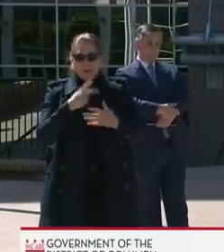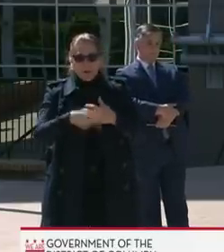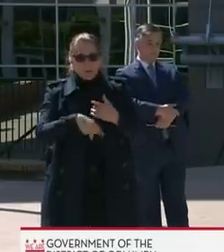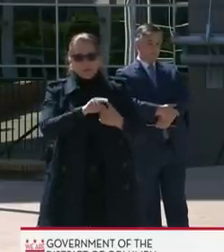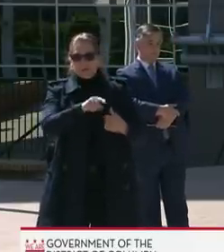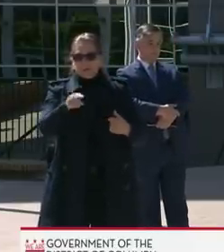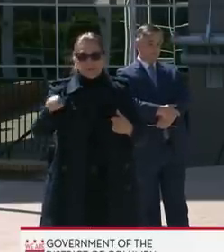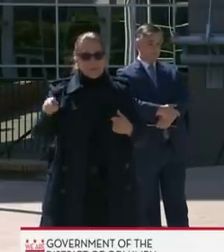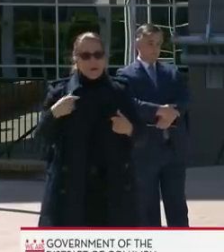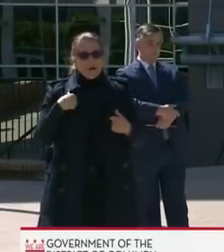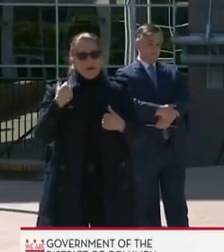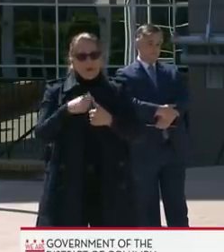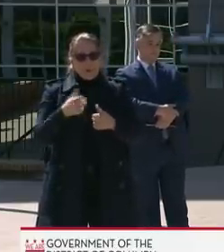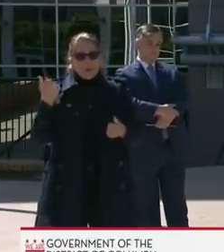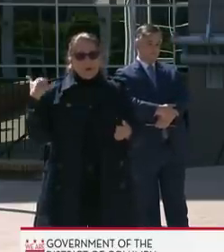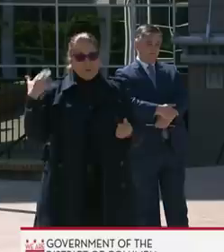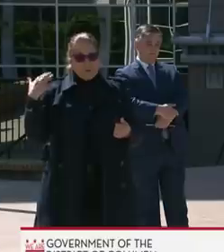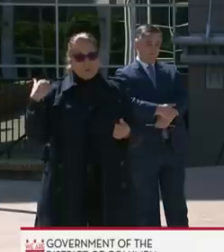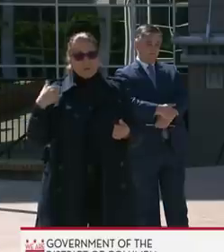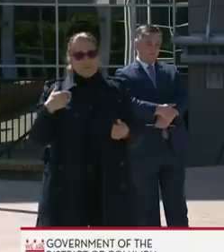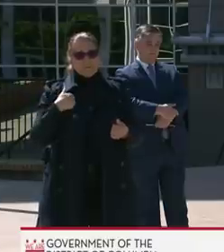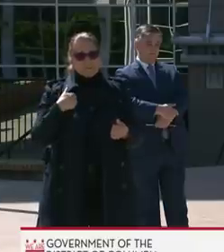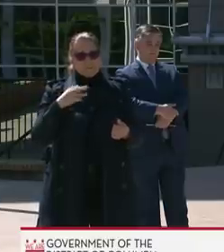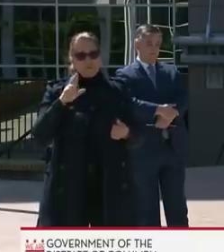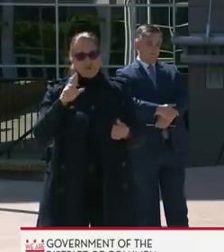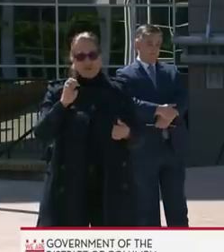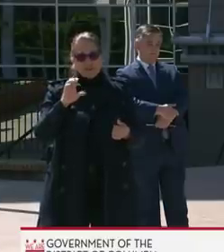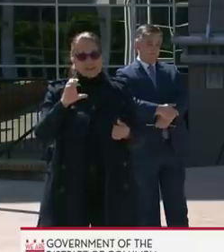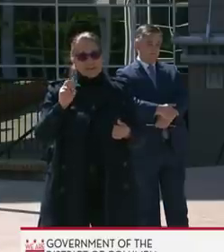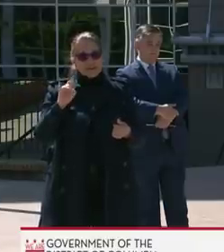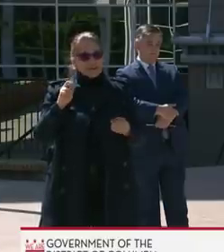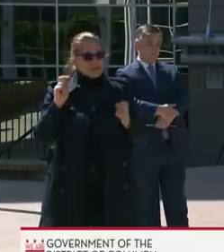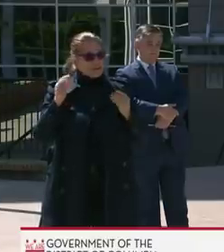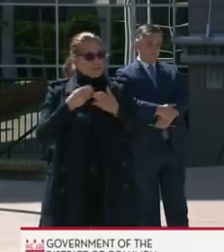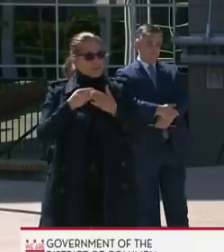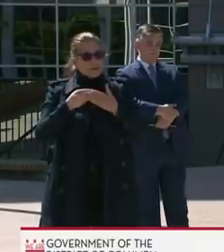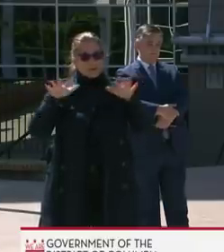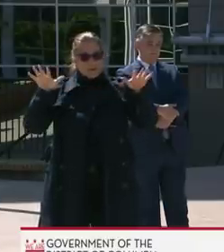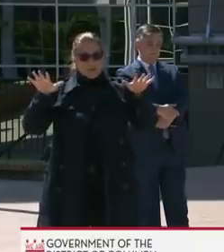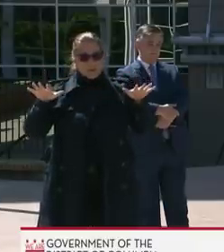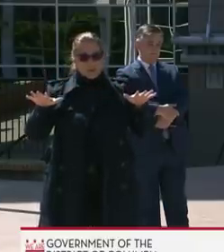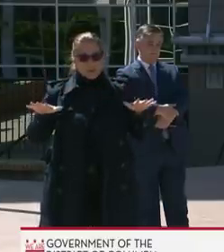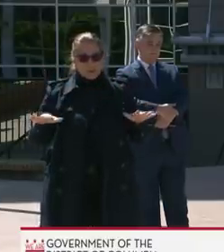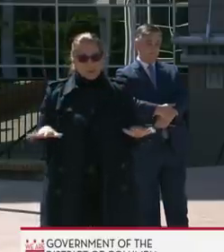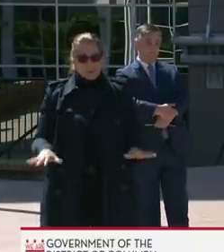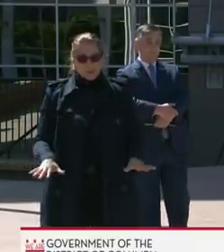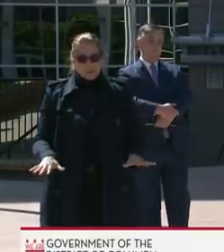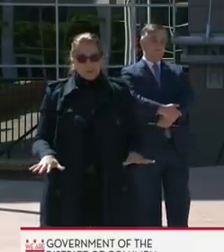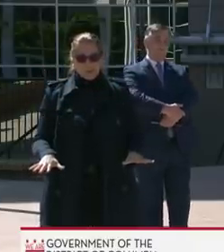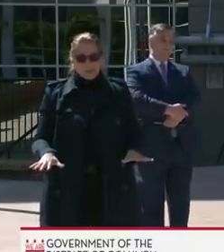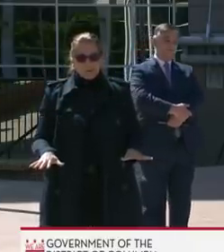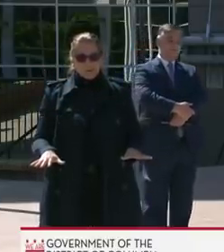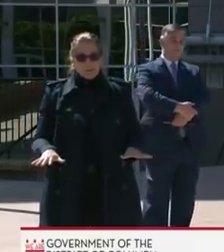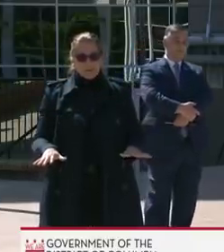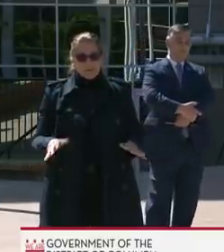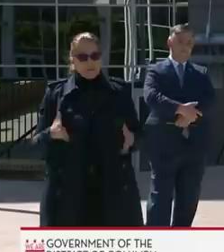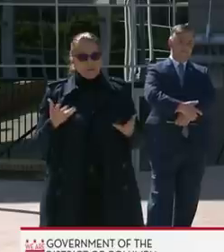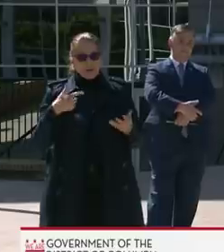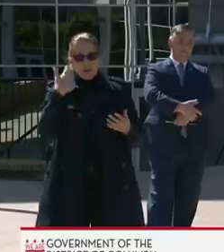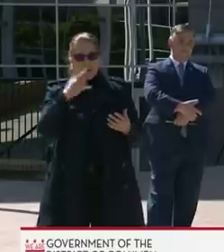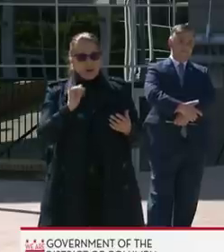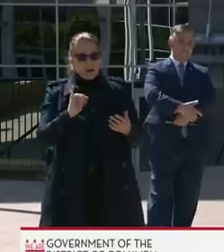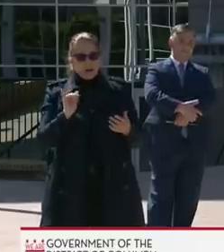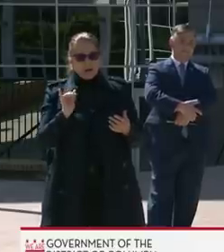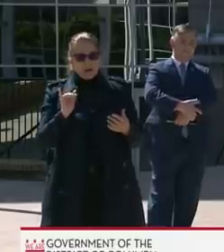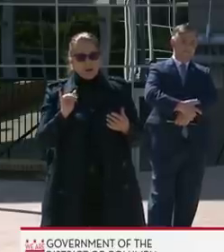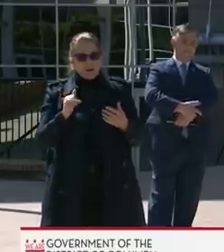when Sunday hours at libraries were cut back and that sort of thing. I mean, so what's this going to look like to you? Oh, I have some really